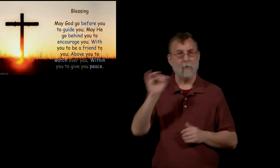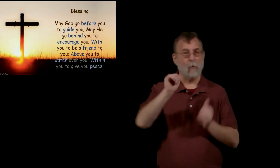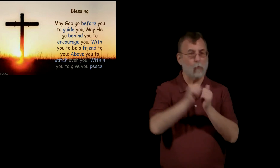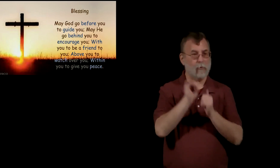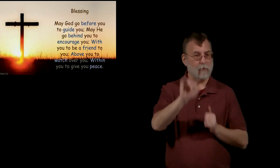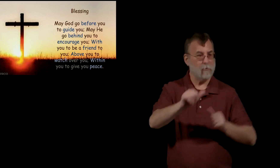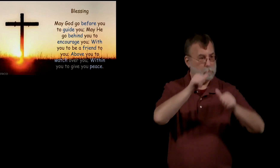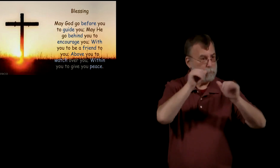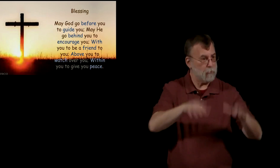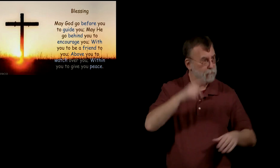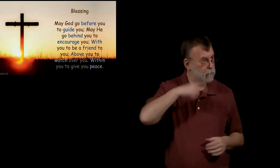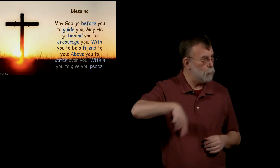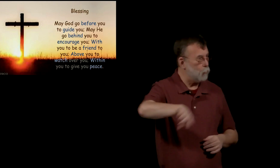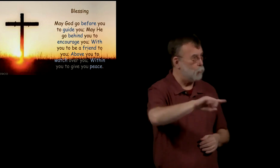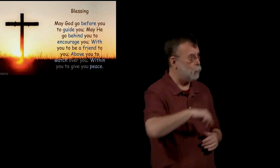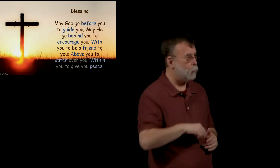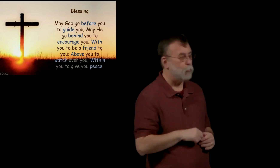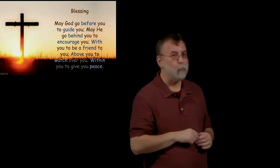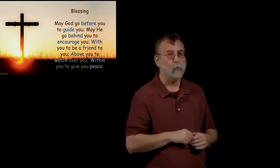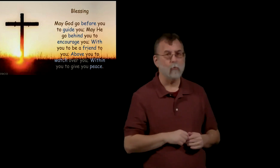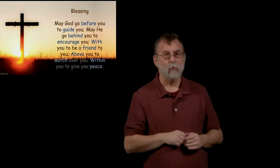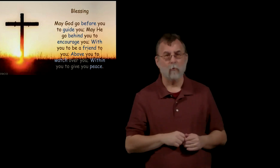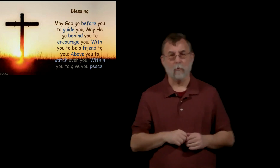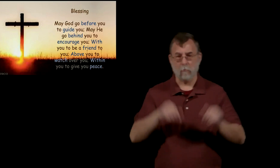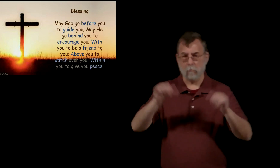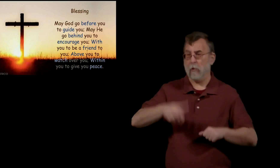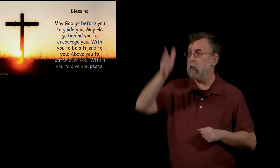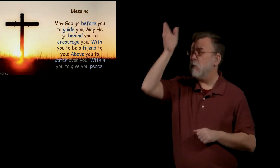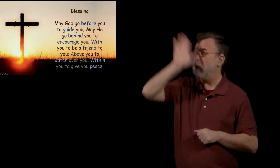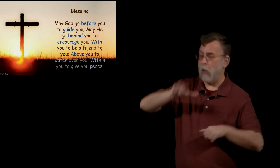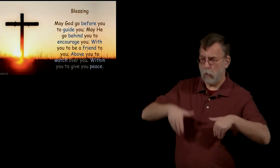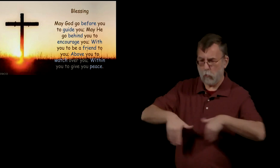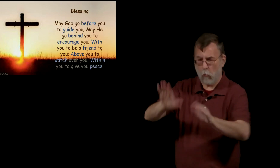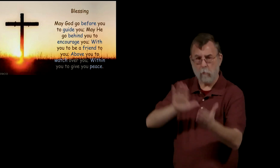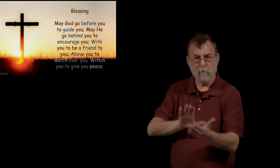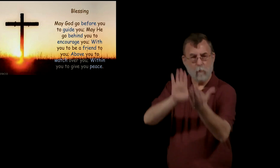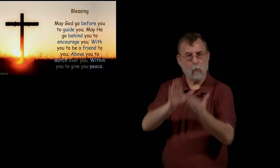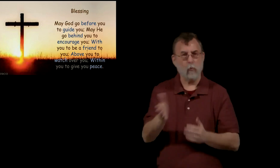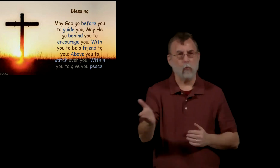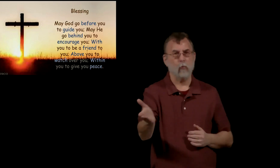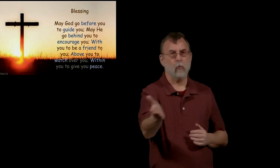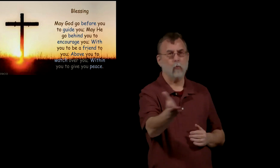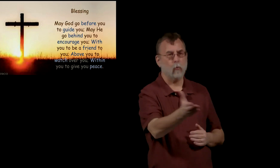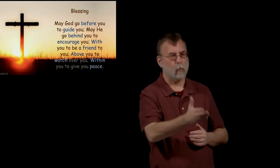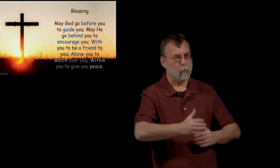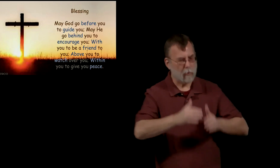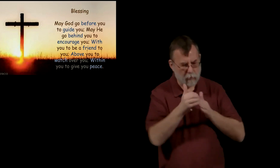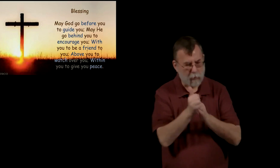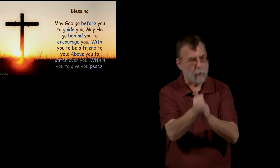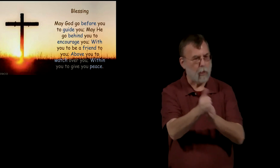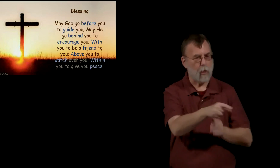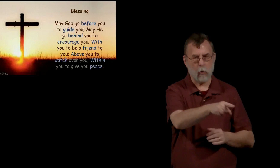before our blessings, we have the blessing. May God go before you to guide